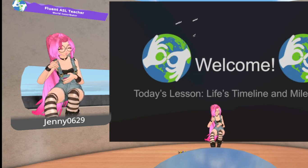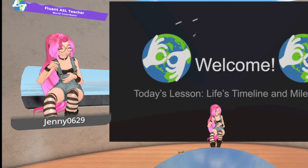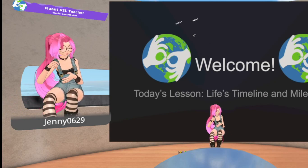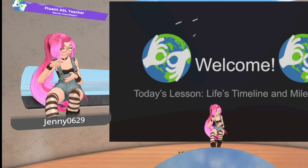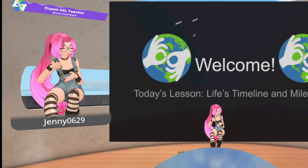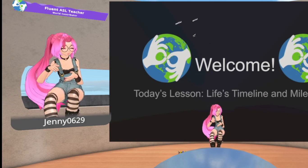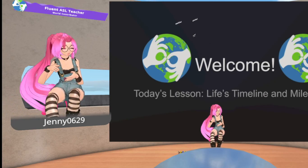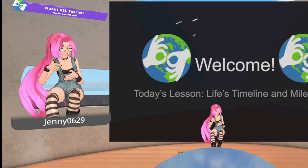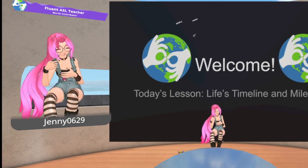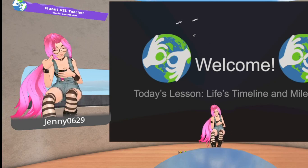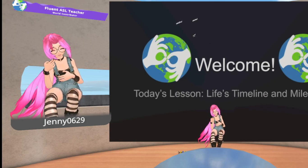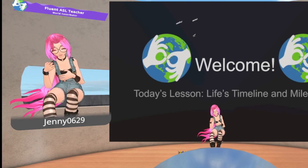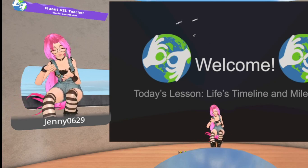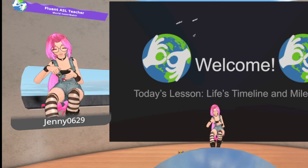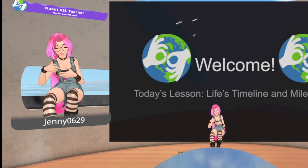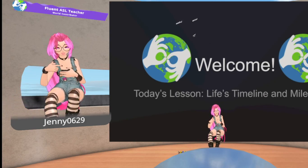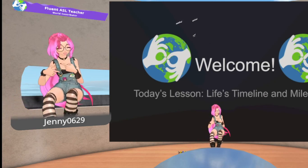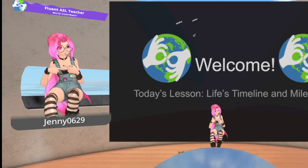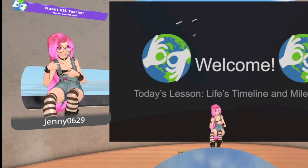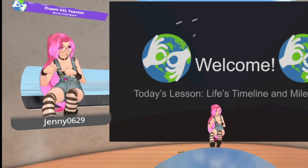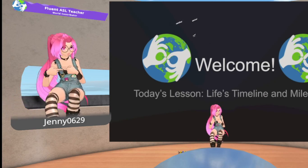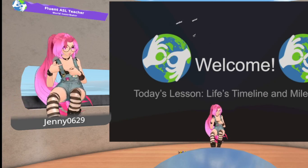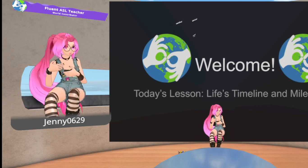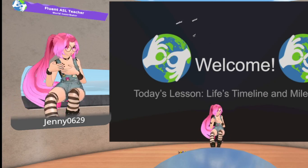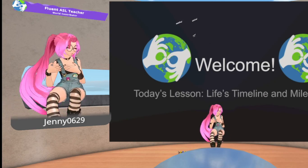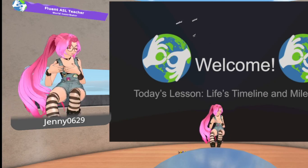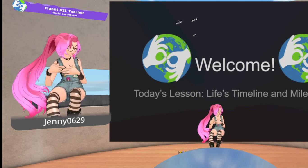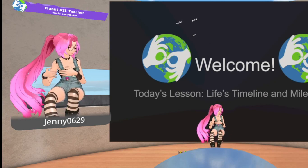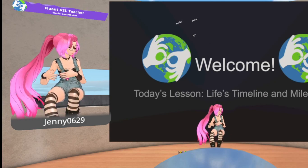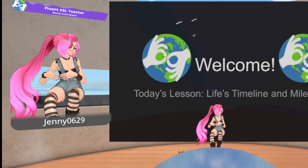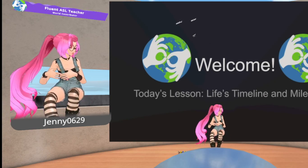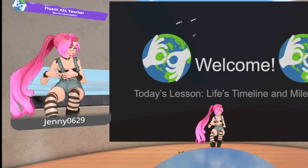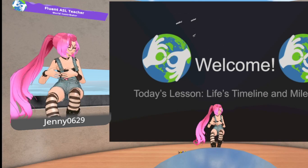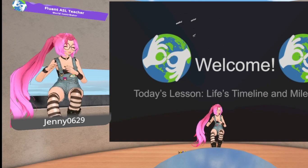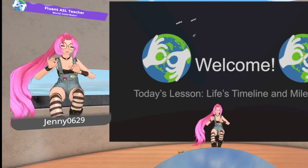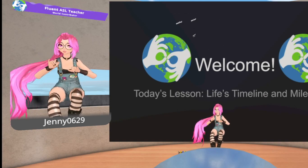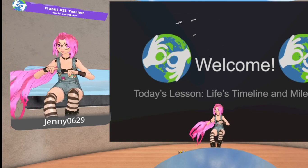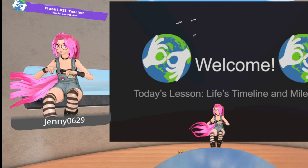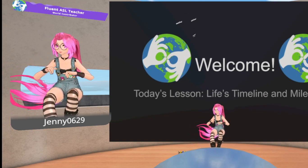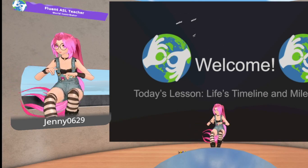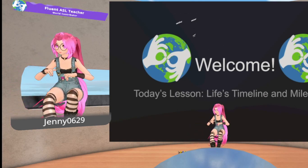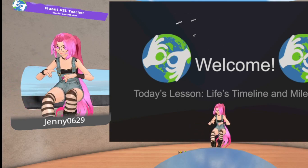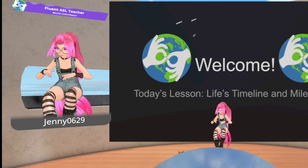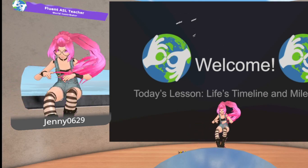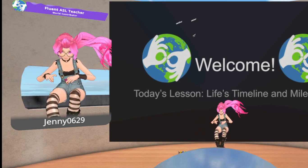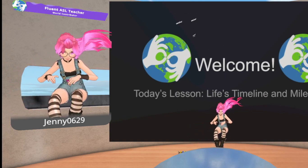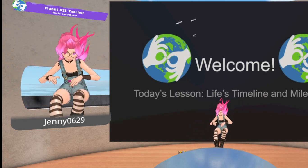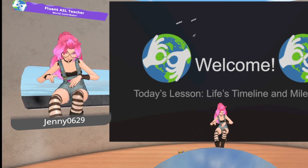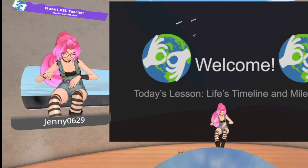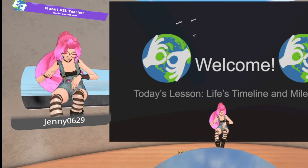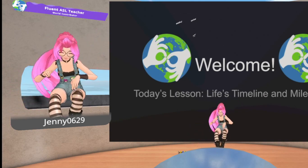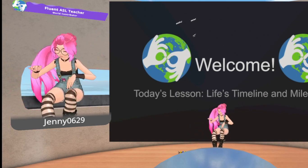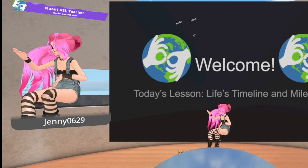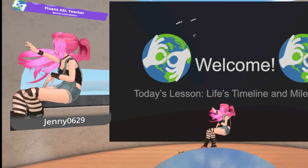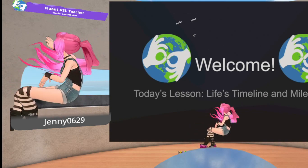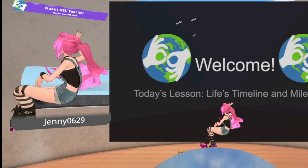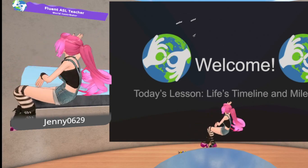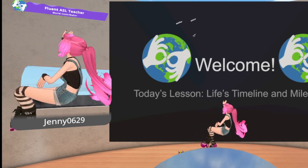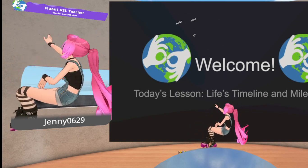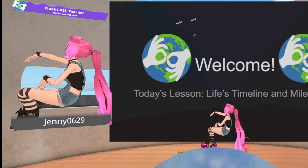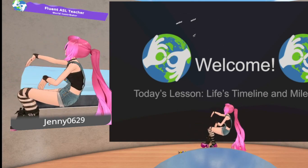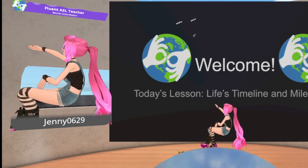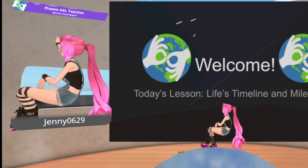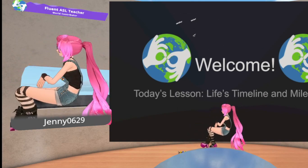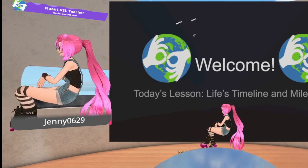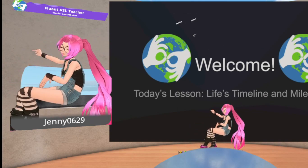know, clarify, did you see that sign, or can I help you? Whatever. But yeah, that's it. And then this